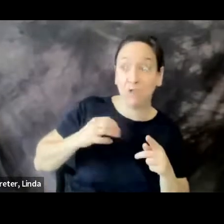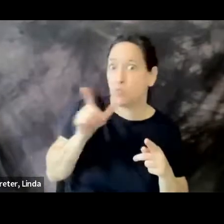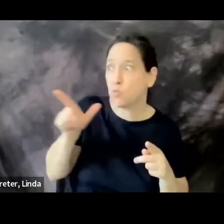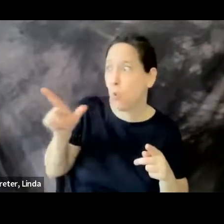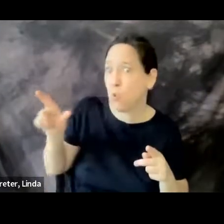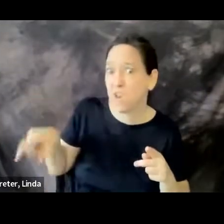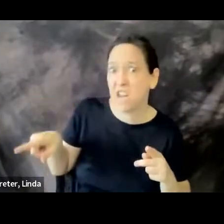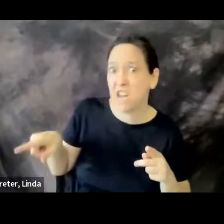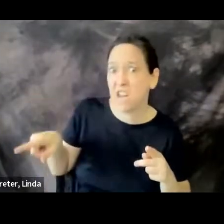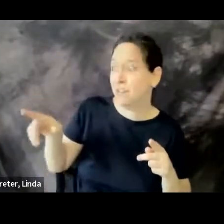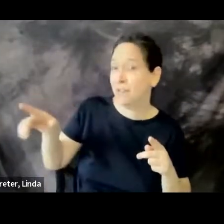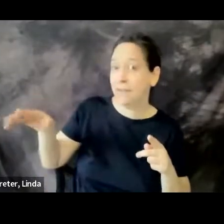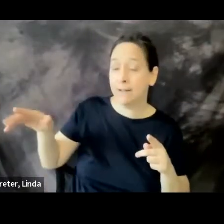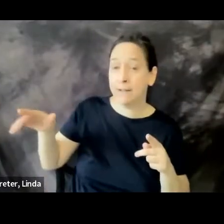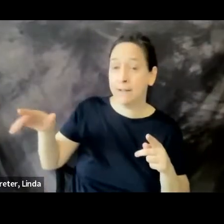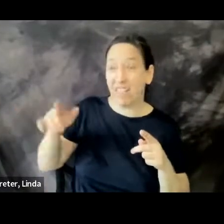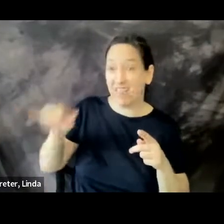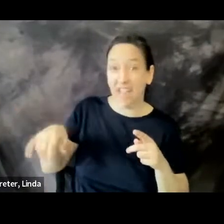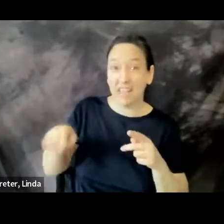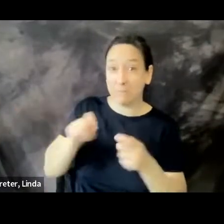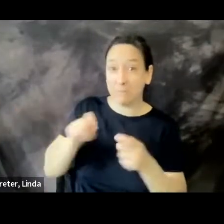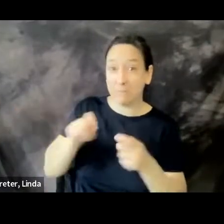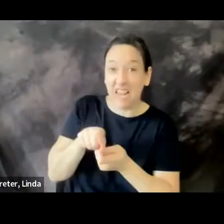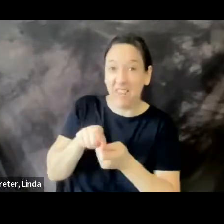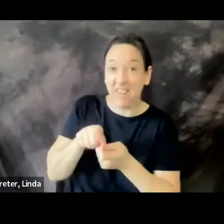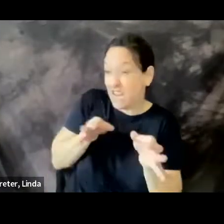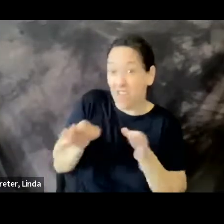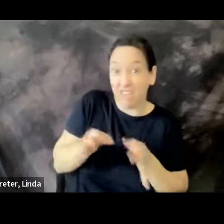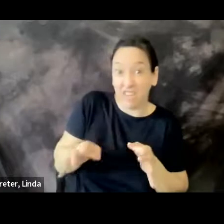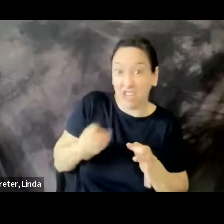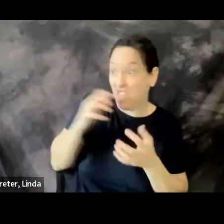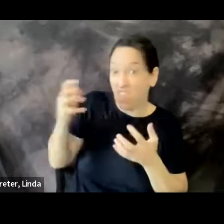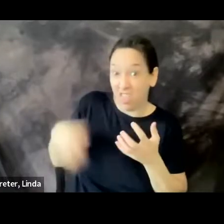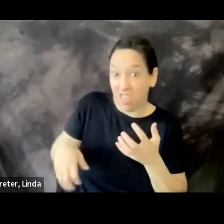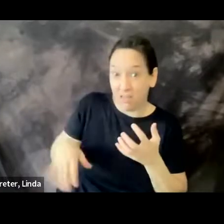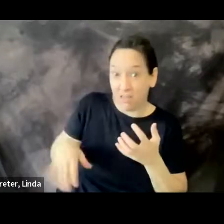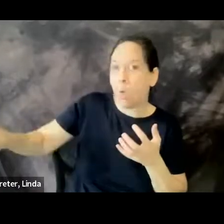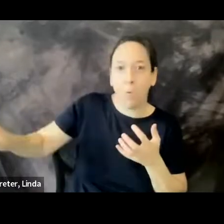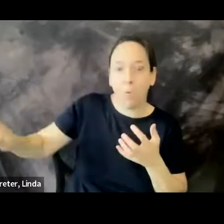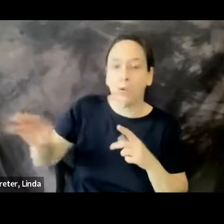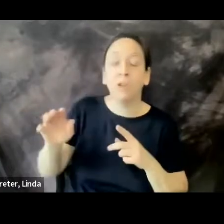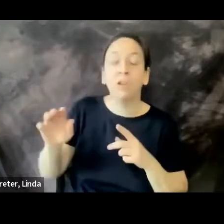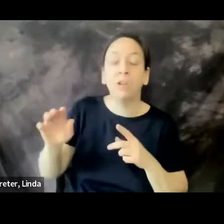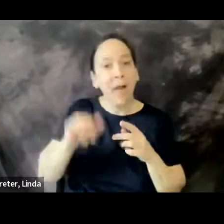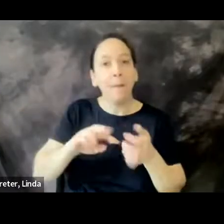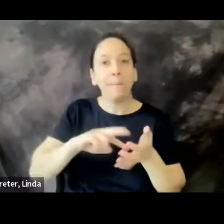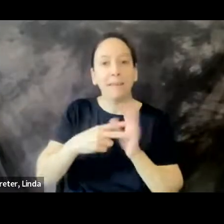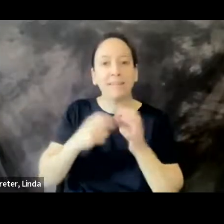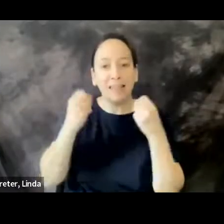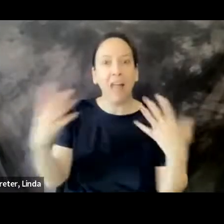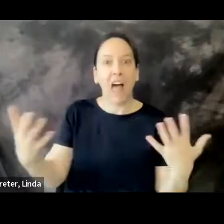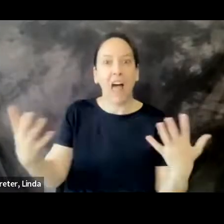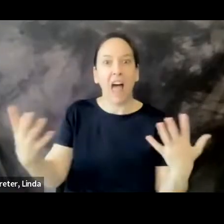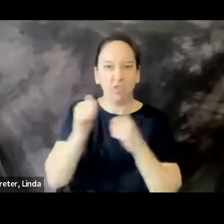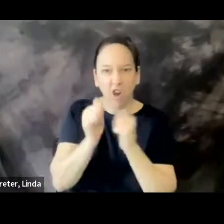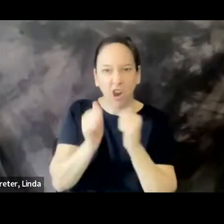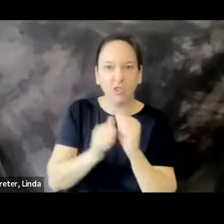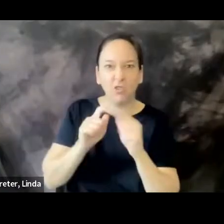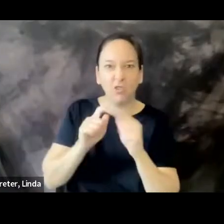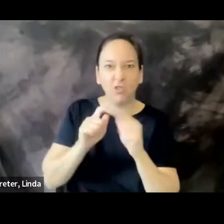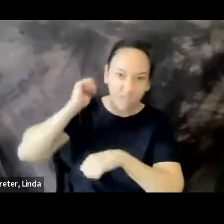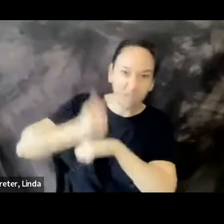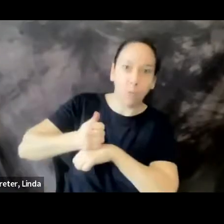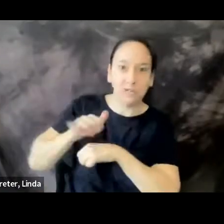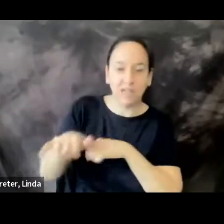need them along the definitions that have been established gets benefits. So because of that, there's all this infrastructure to enforce that means testing and that